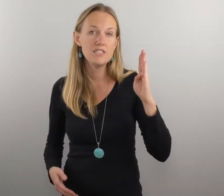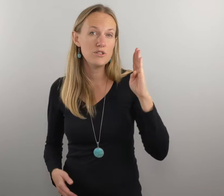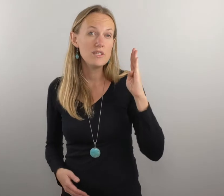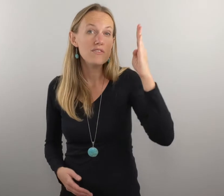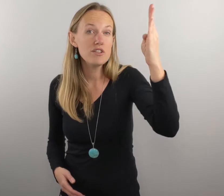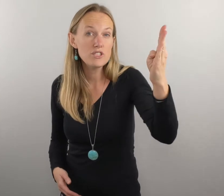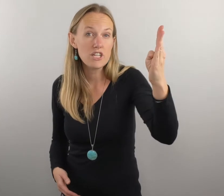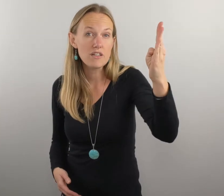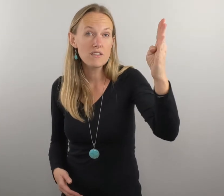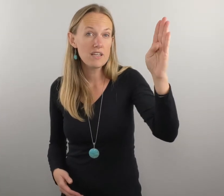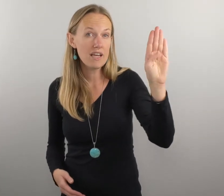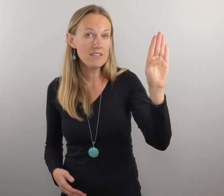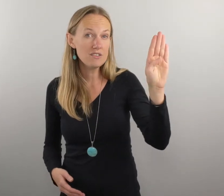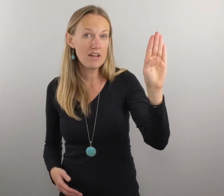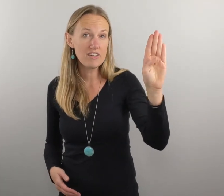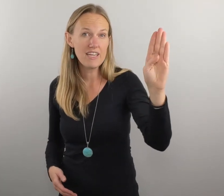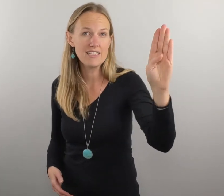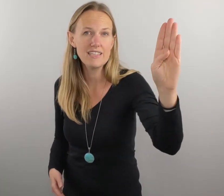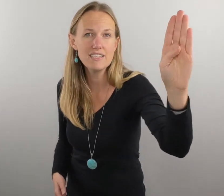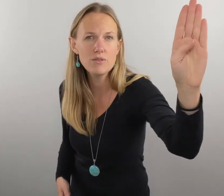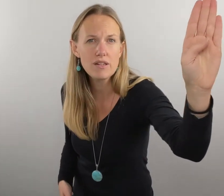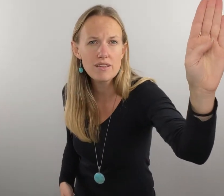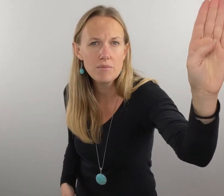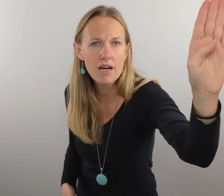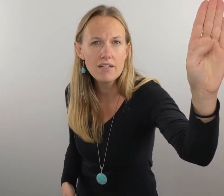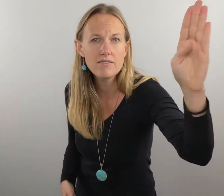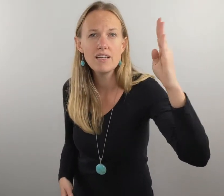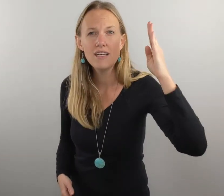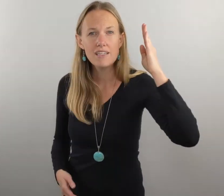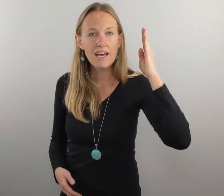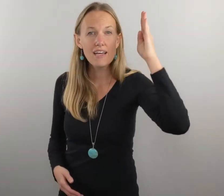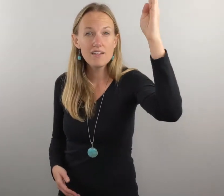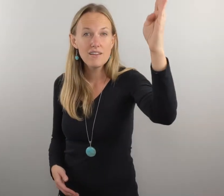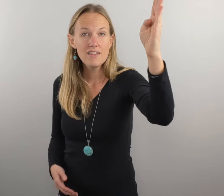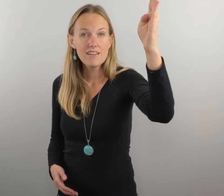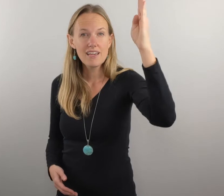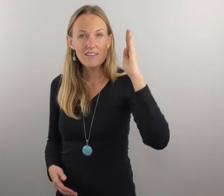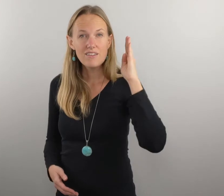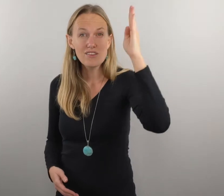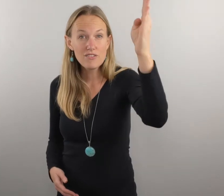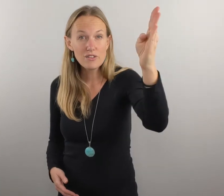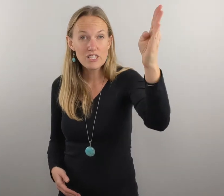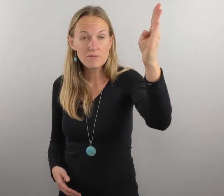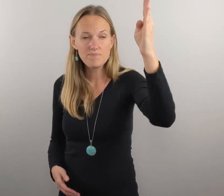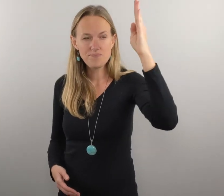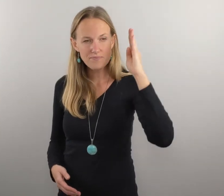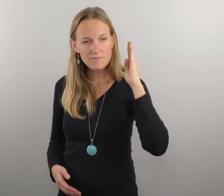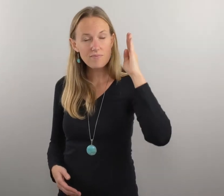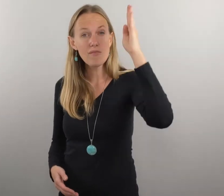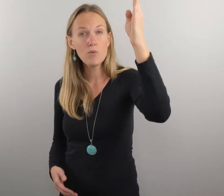do in the future, okay? So you have your hand like this with your thumb kind of, okay? In the future.